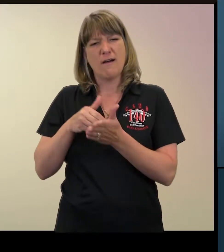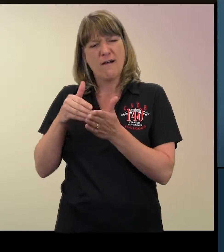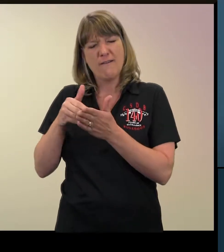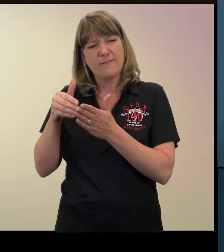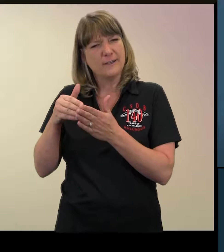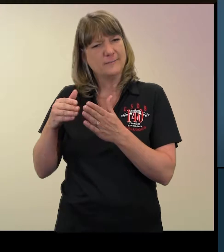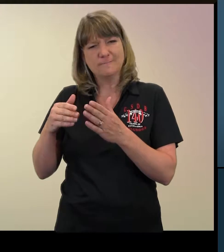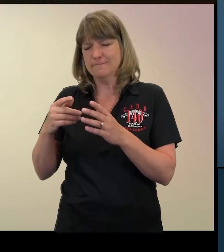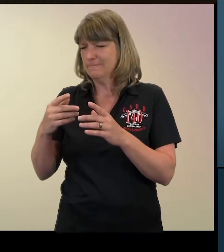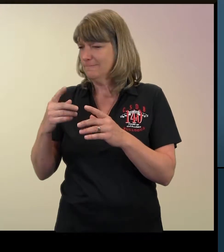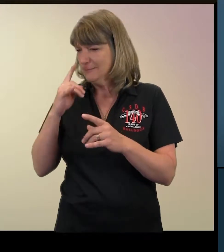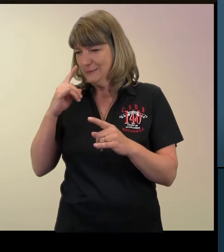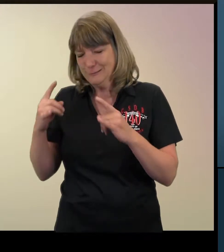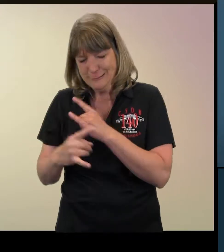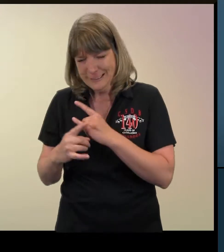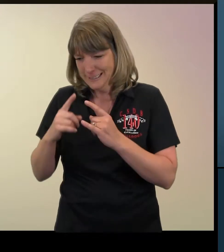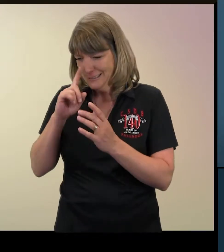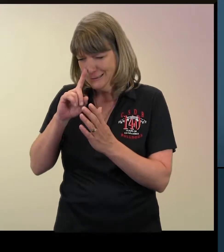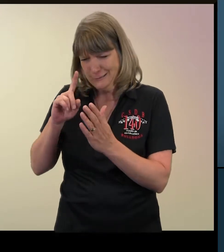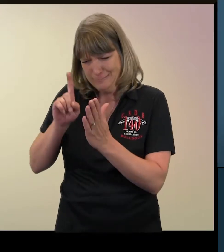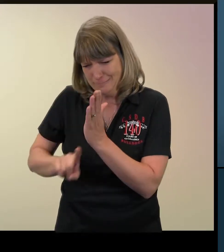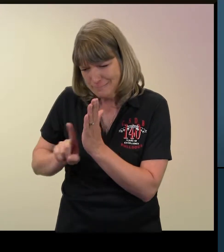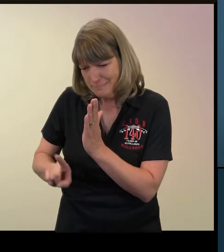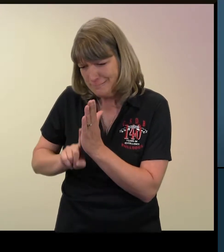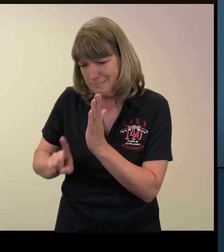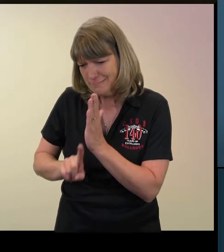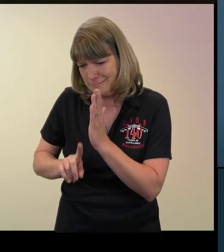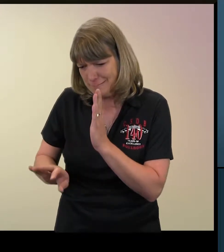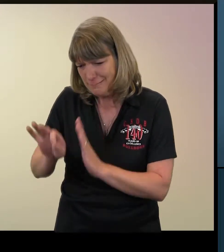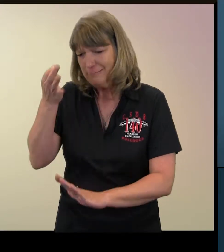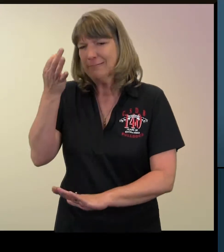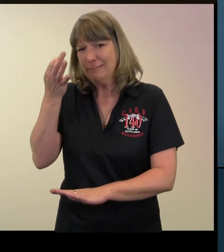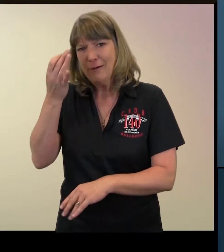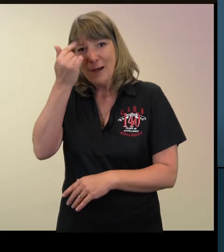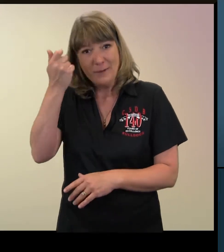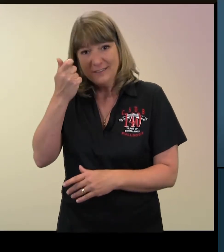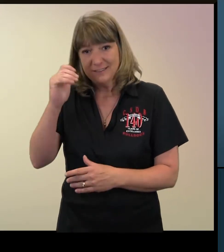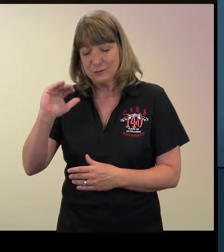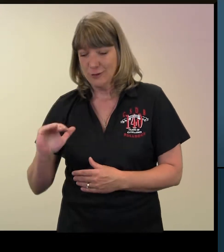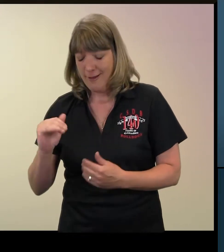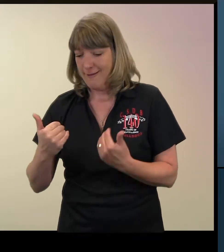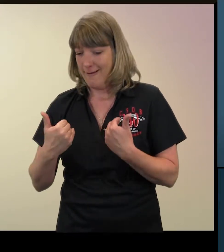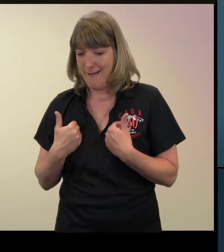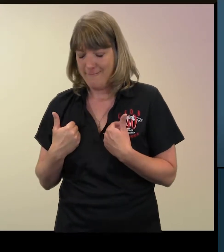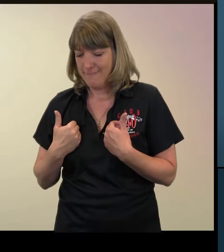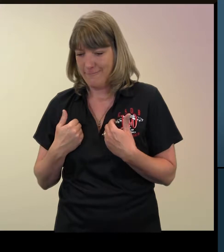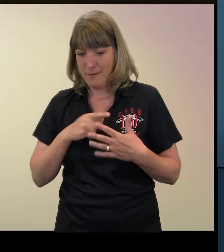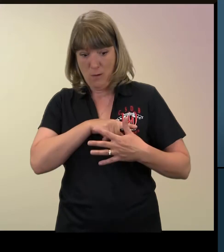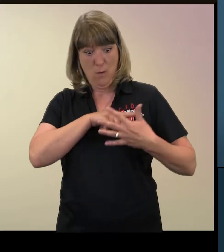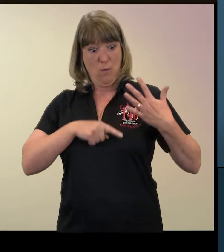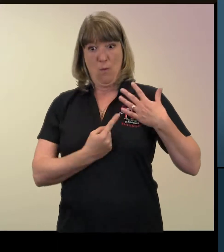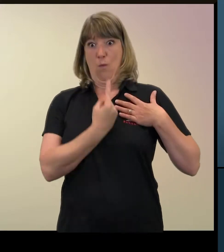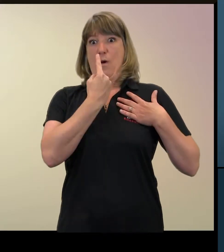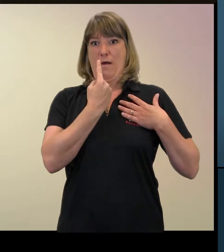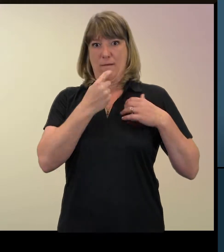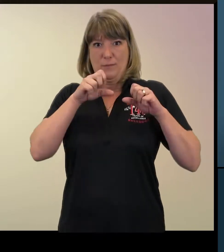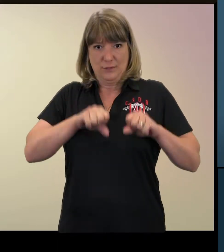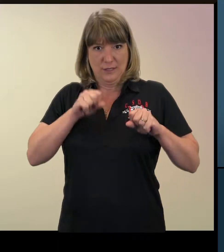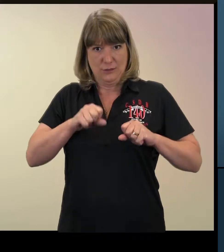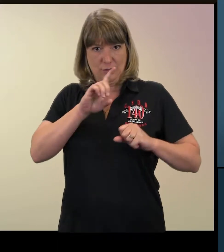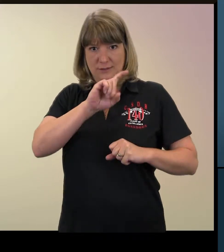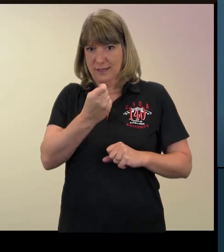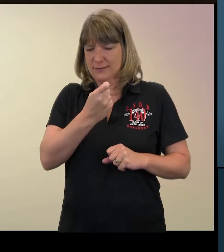tricky diagnostic workups because just because a child has one of these potential diagnoses